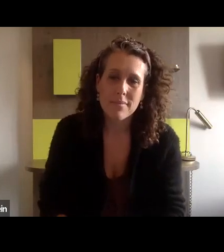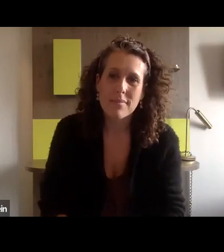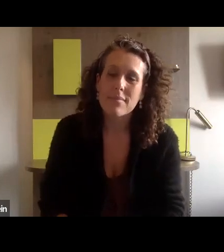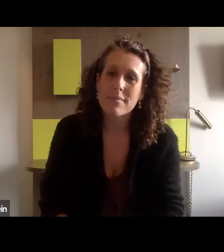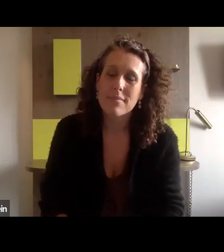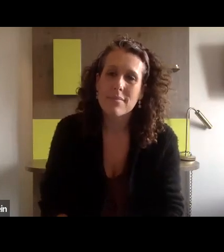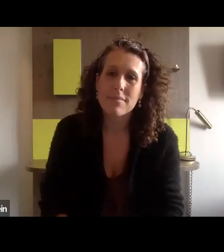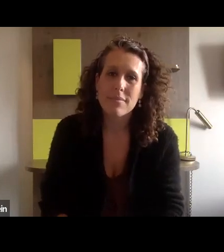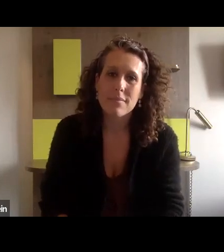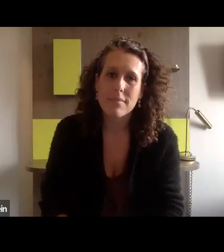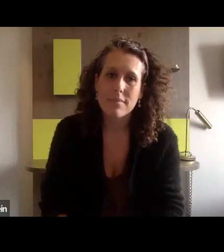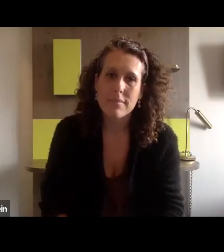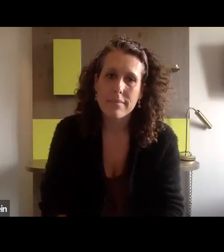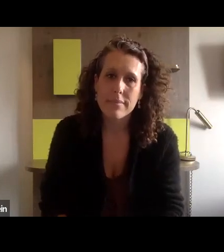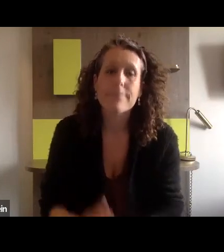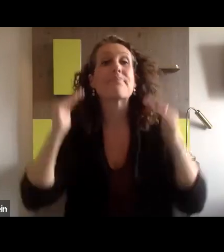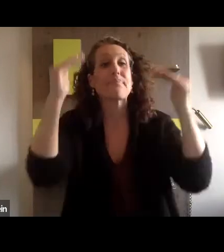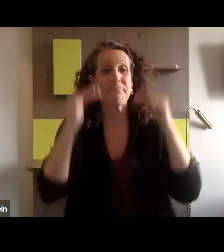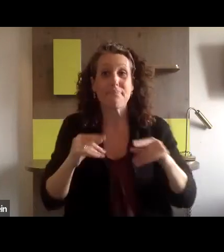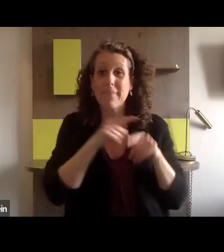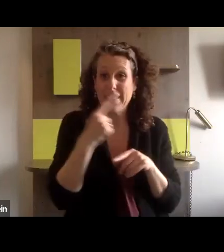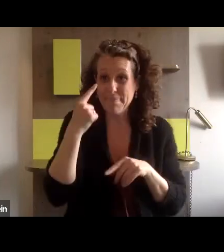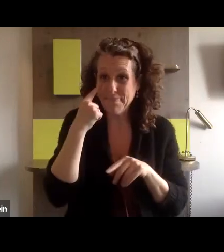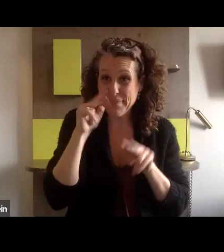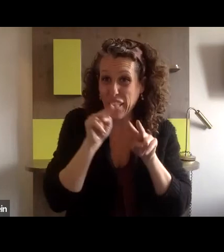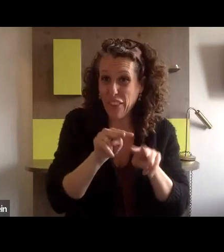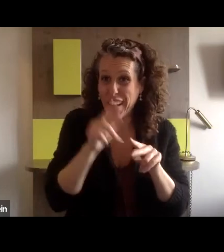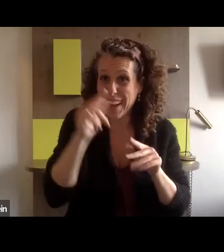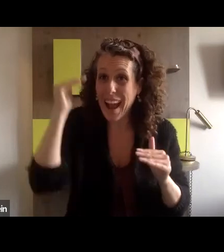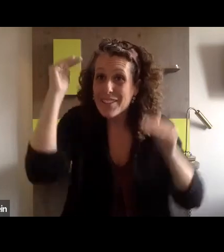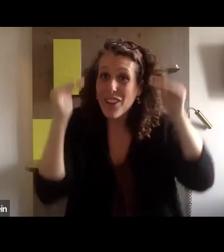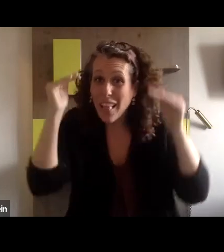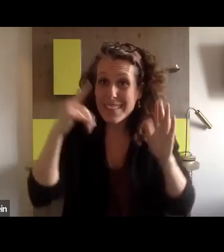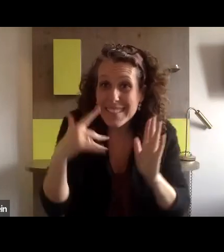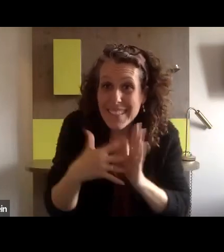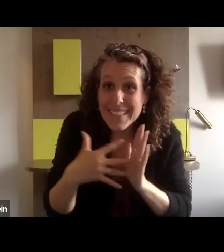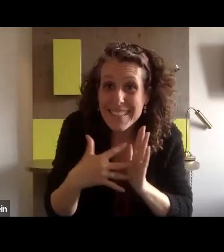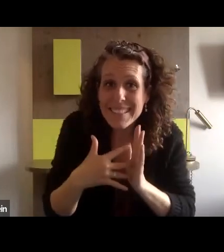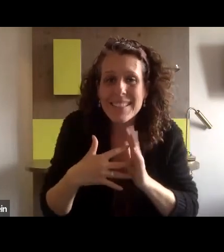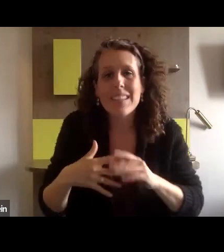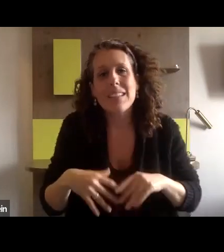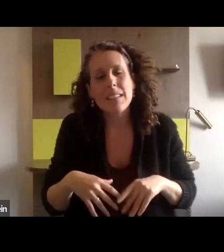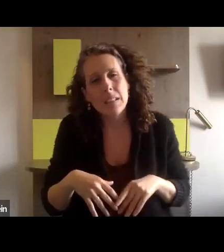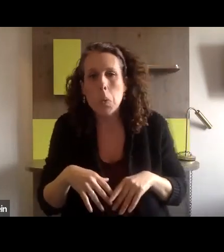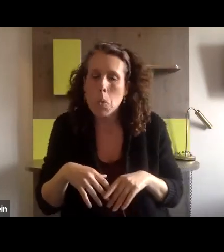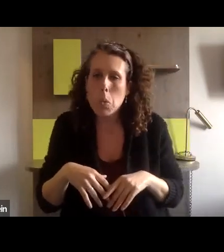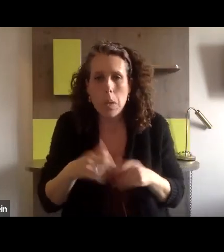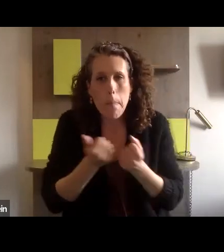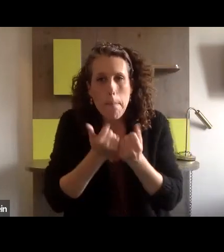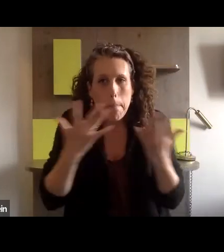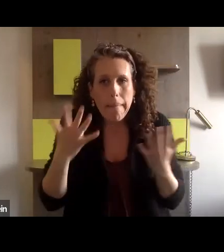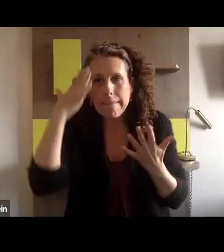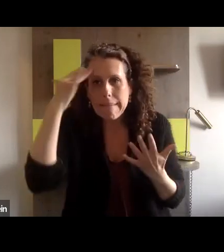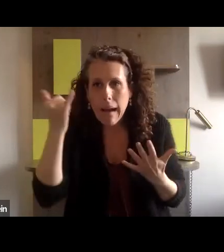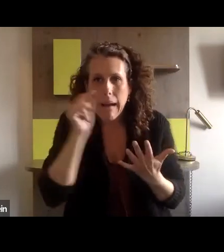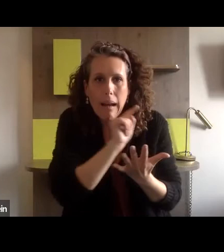So, and when you test adults, possible variables that could contribute to or try to